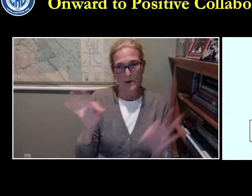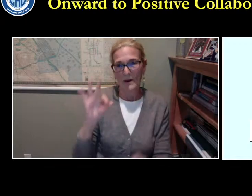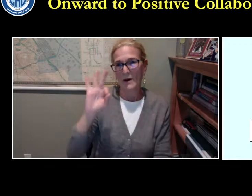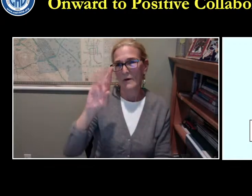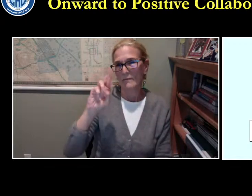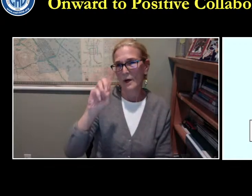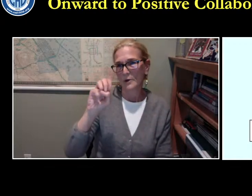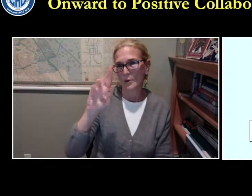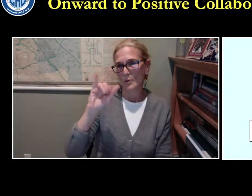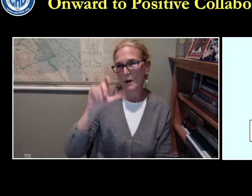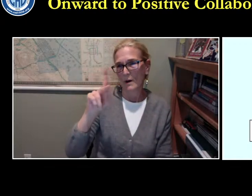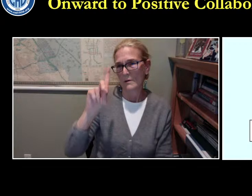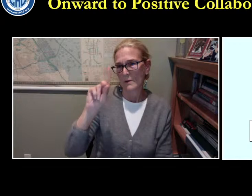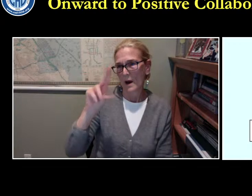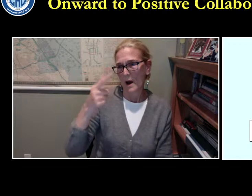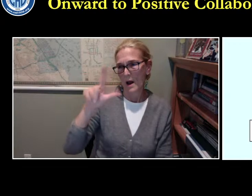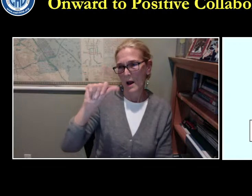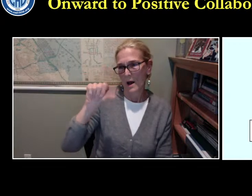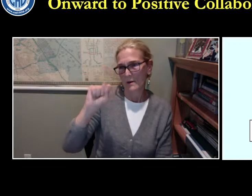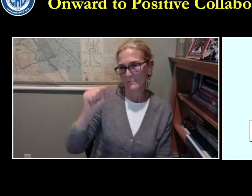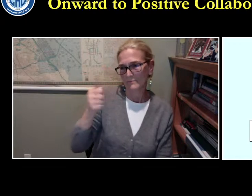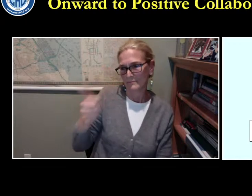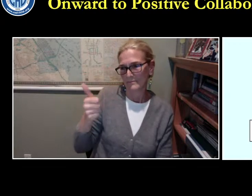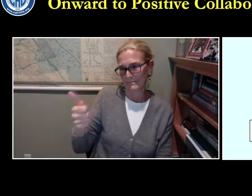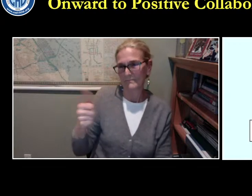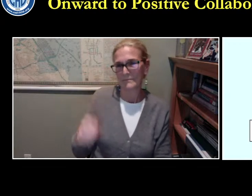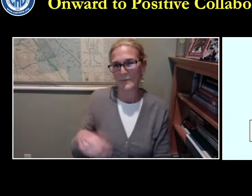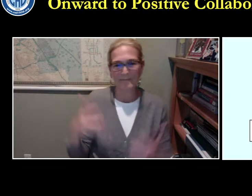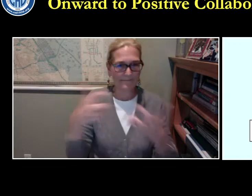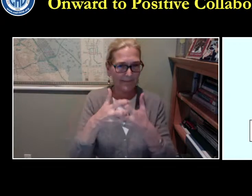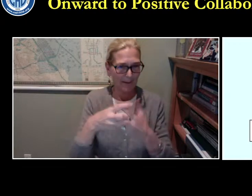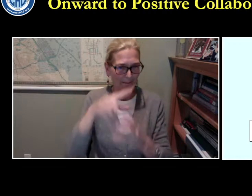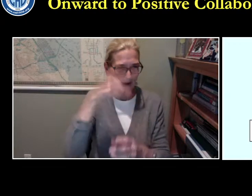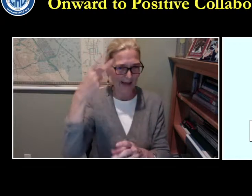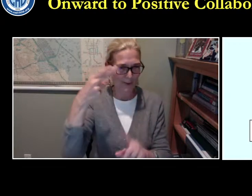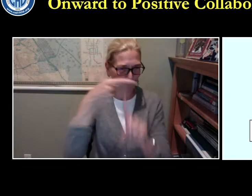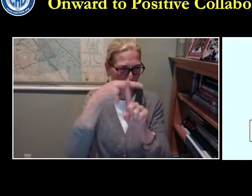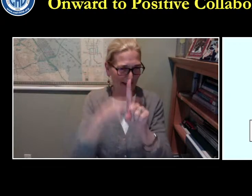And in closing today, I love this quote from Frederick Douglass.